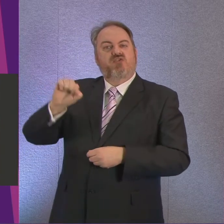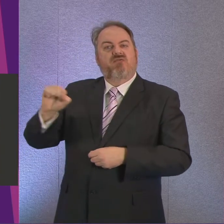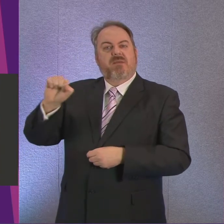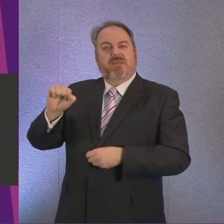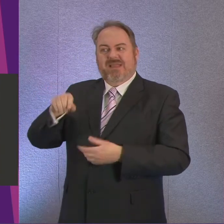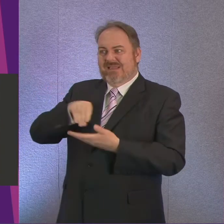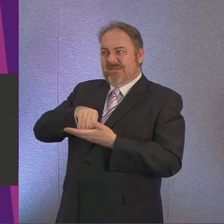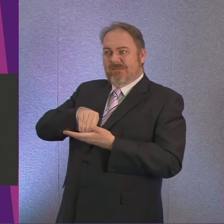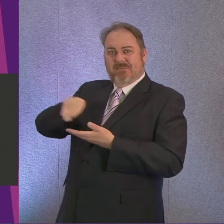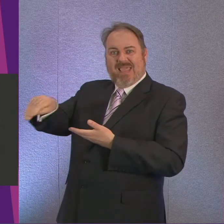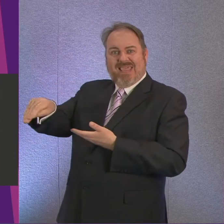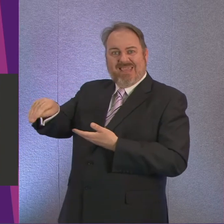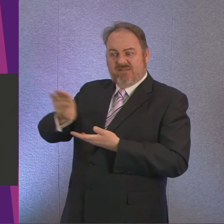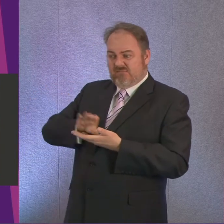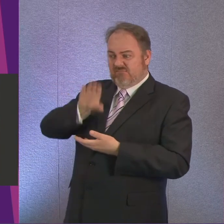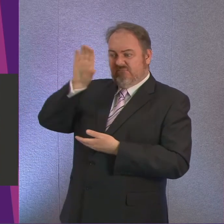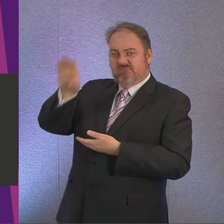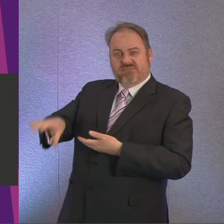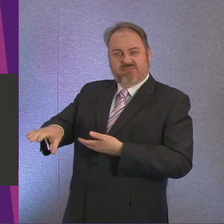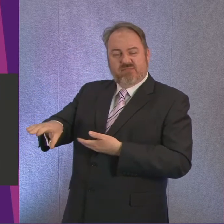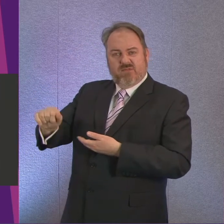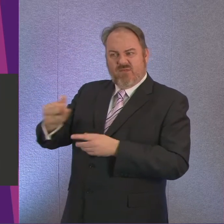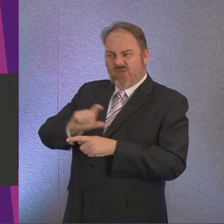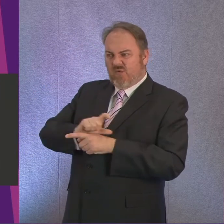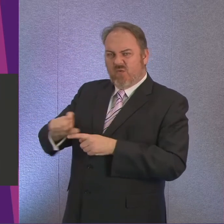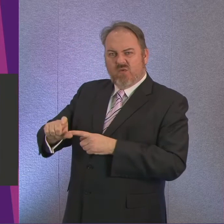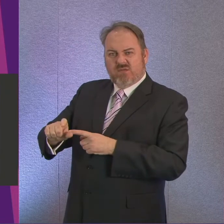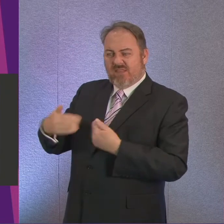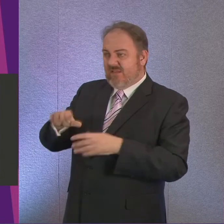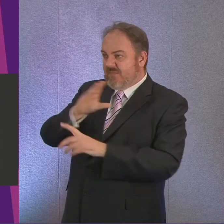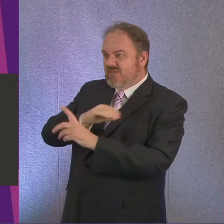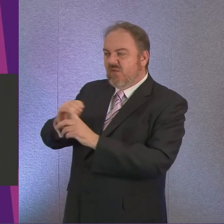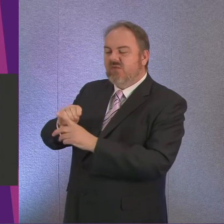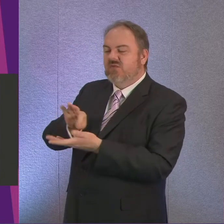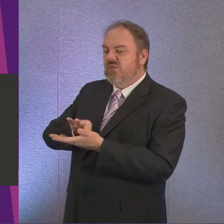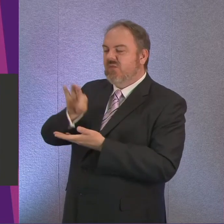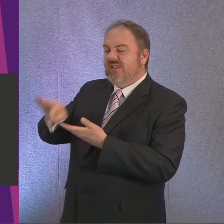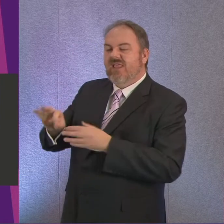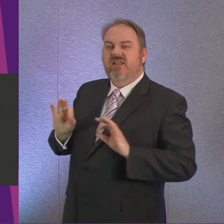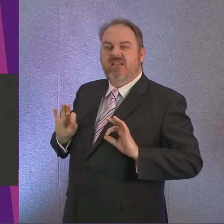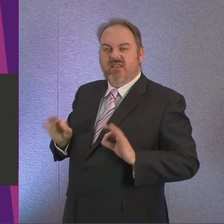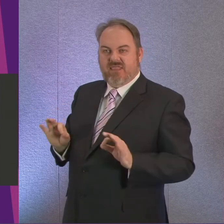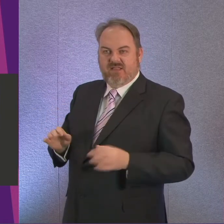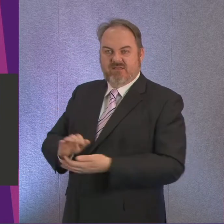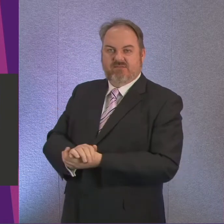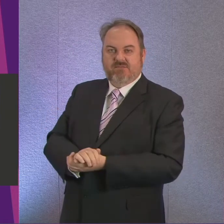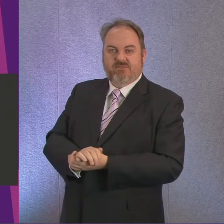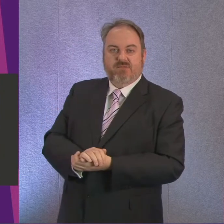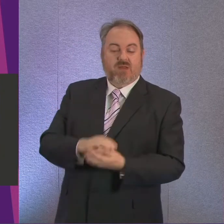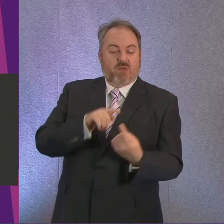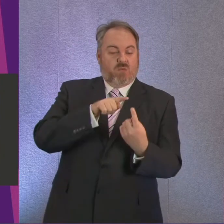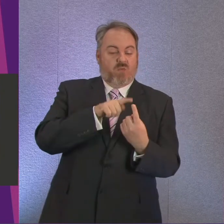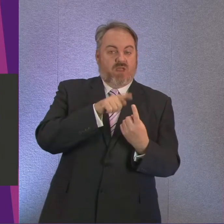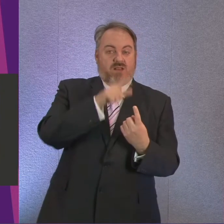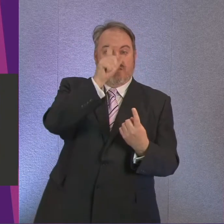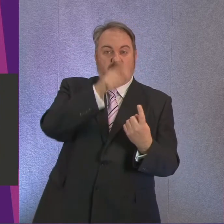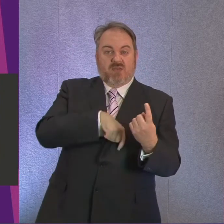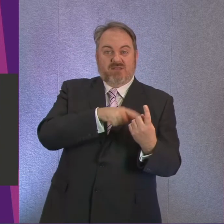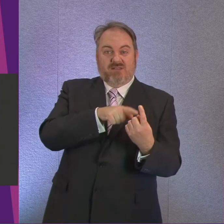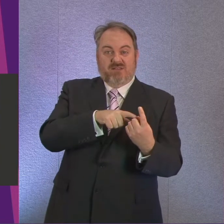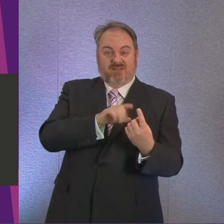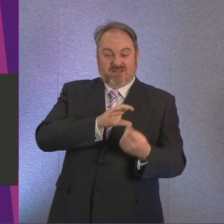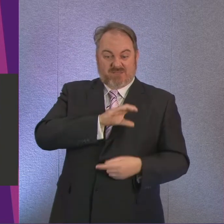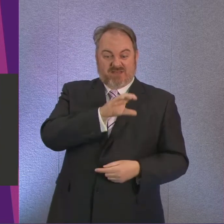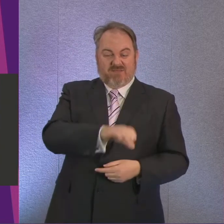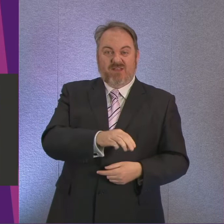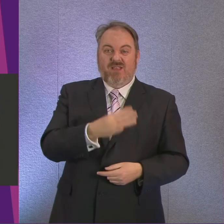will get nothing. The student in the latter case has been left with just £3.92 to live on for the rest of lockdown.